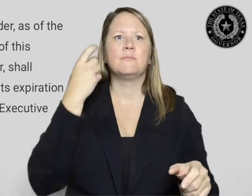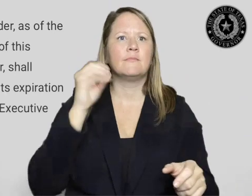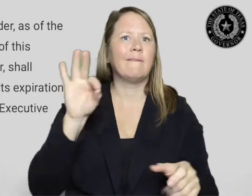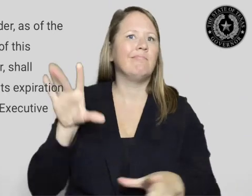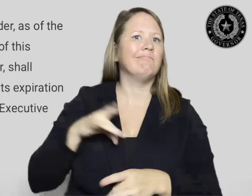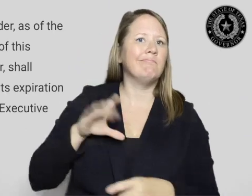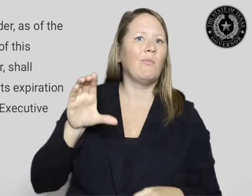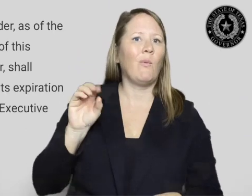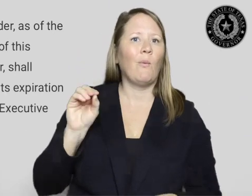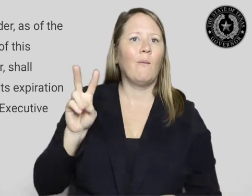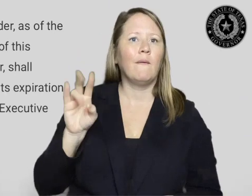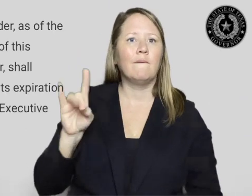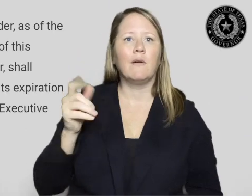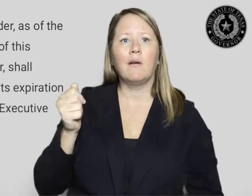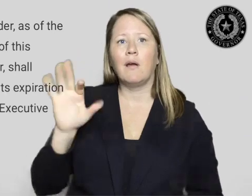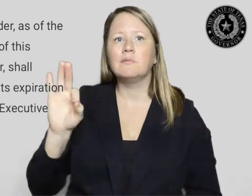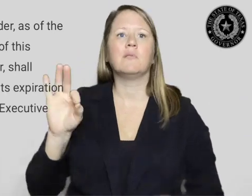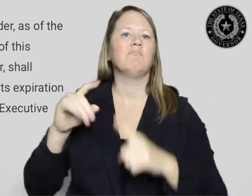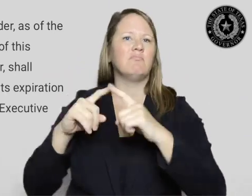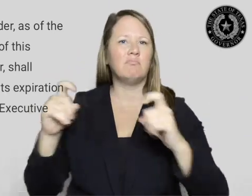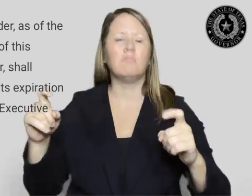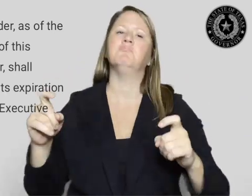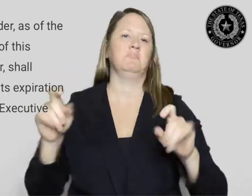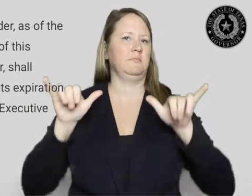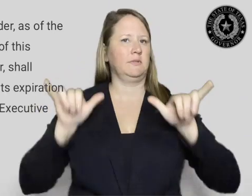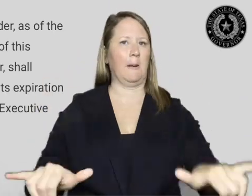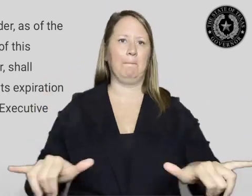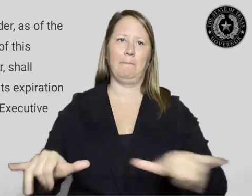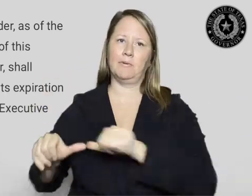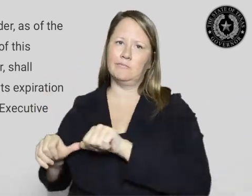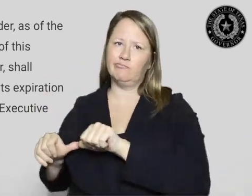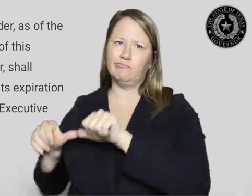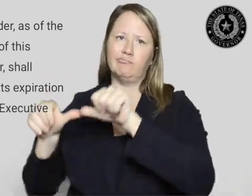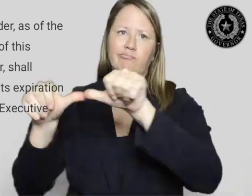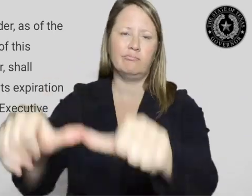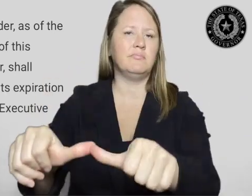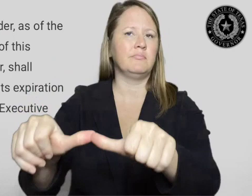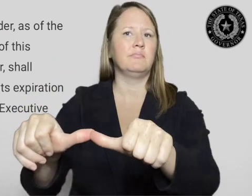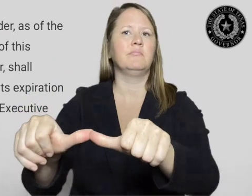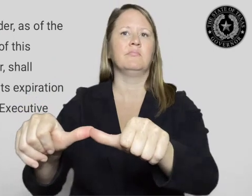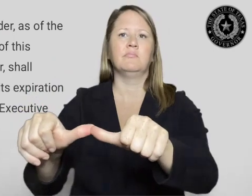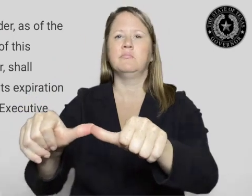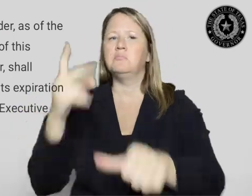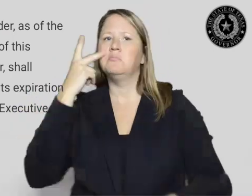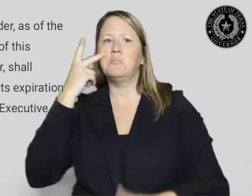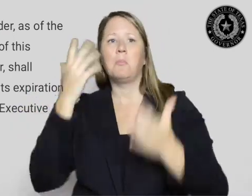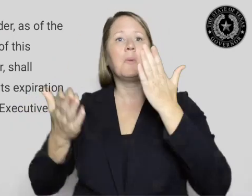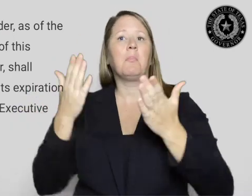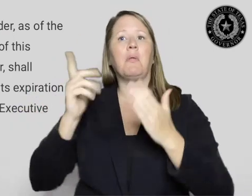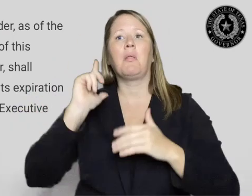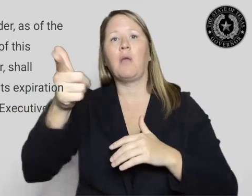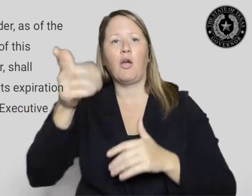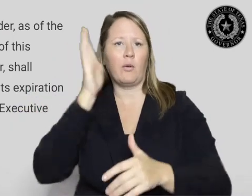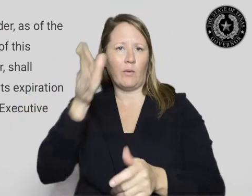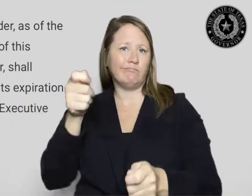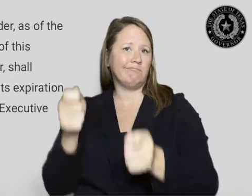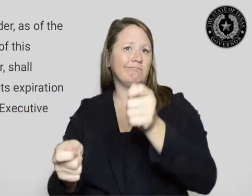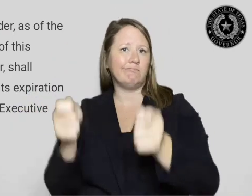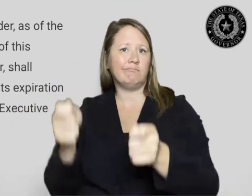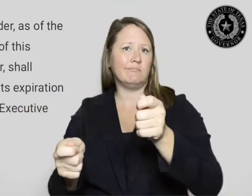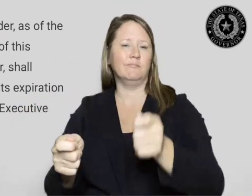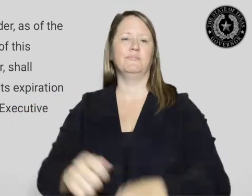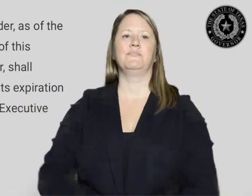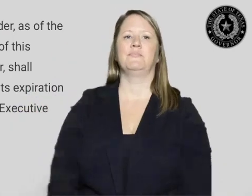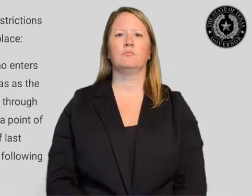of this executive order, shall continue until its expiration as set forth in Executive Order GA-11.